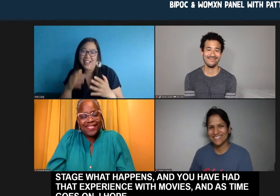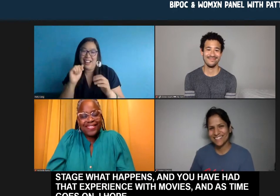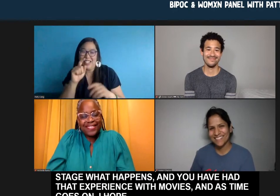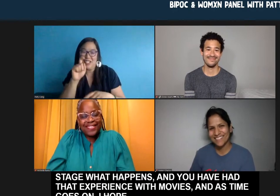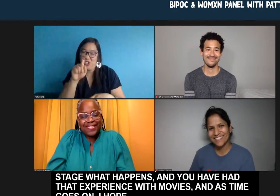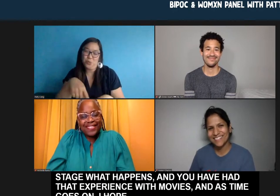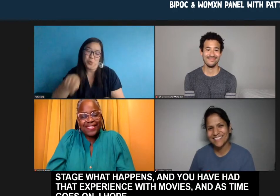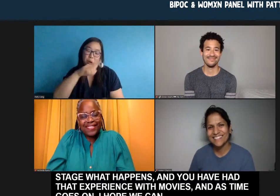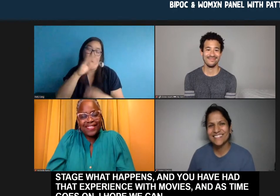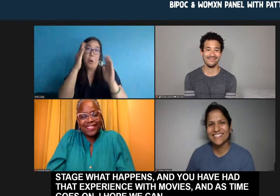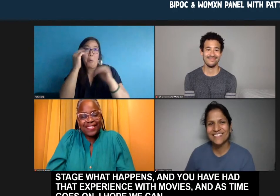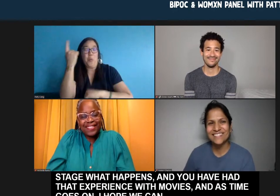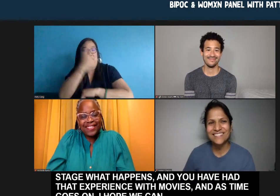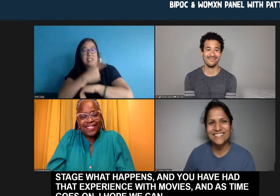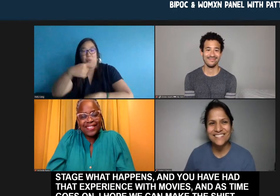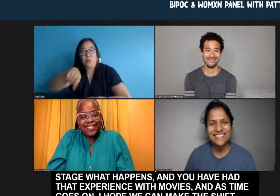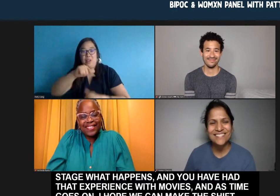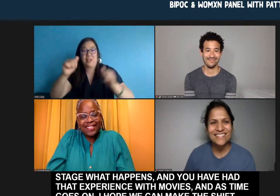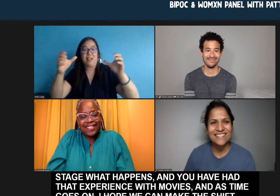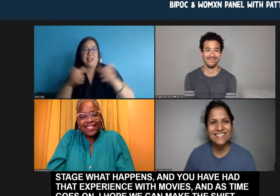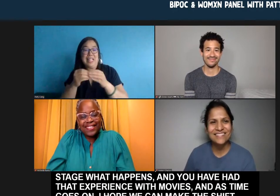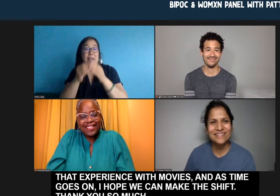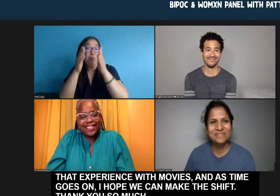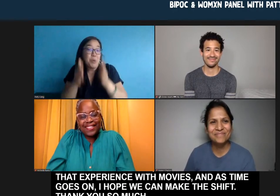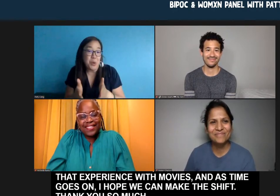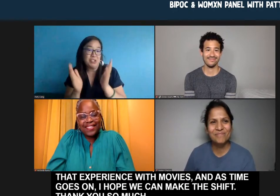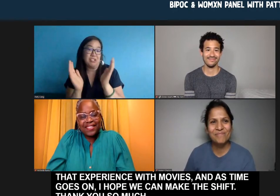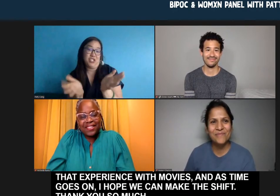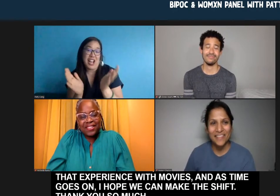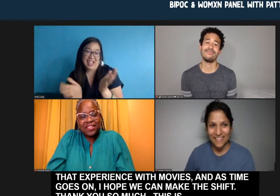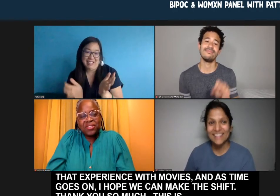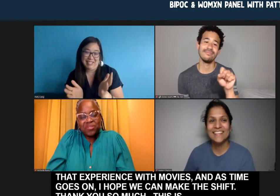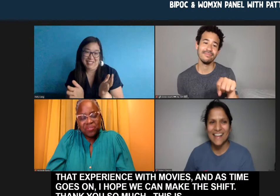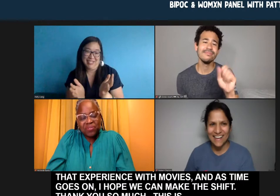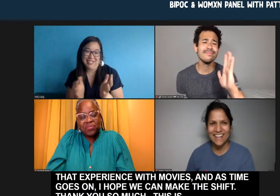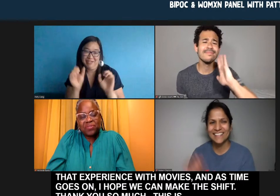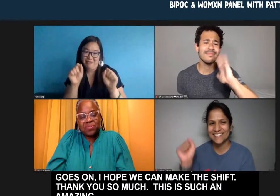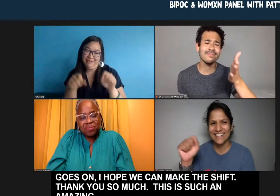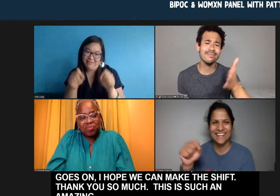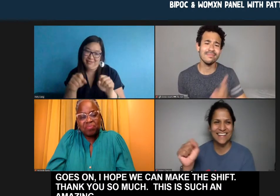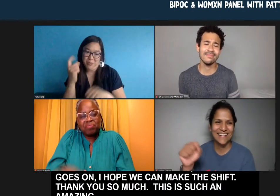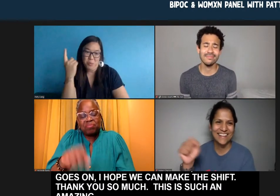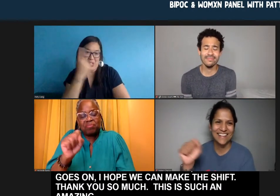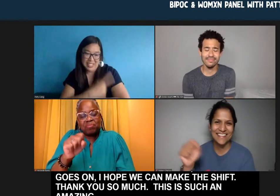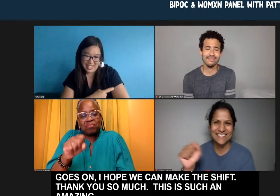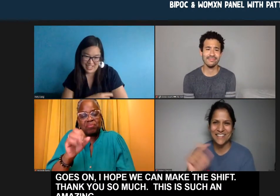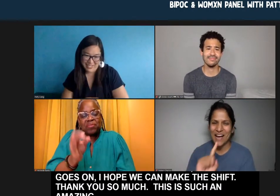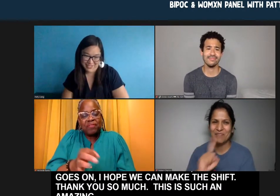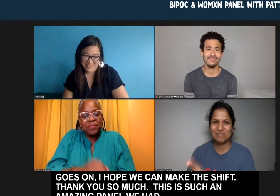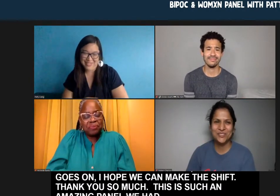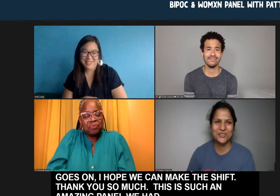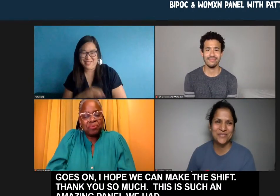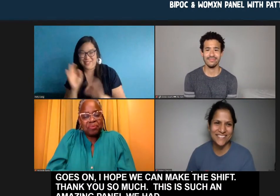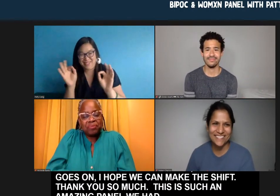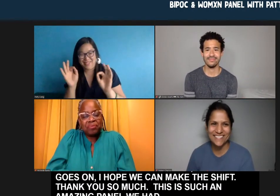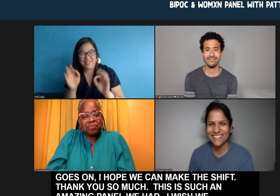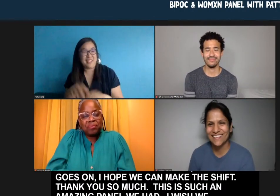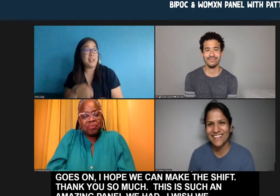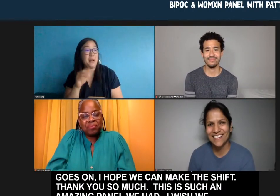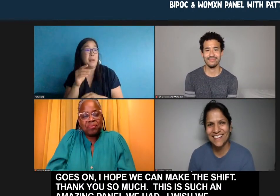such an amazing panel. I wish we had one more day where we can get together and just chat and just talk. It would be so amazing to have that one day.